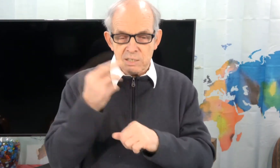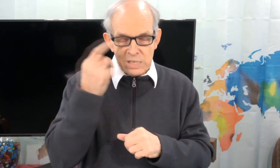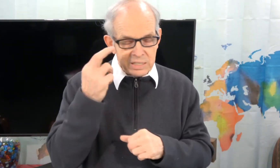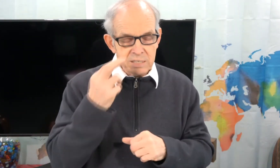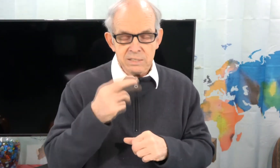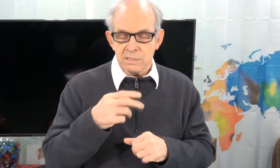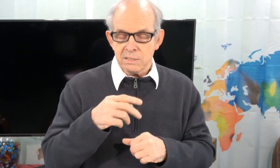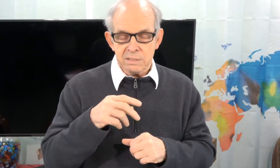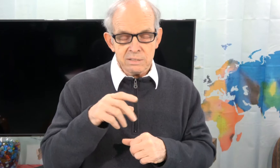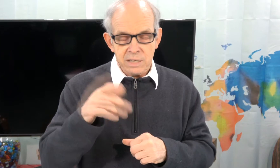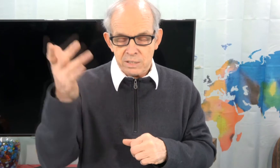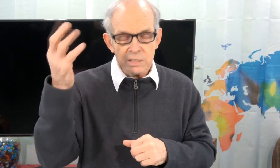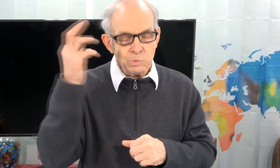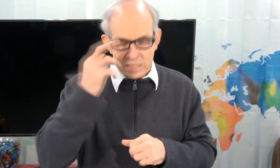easy, another, easy,